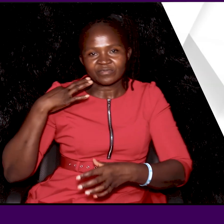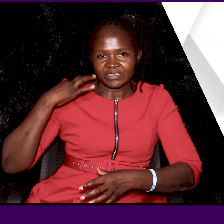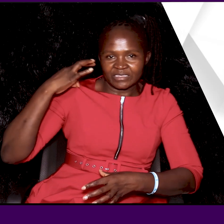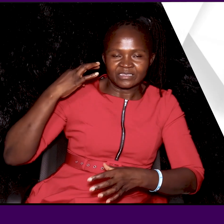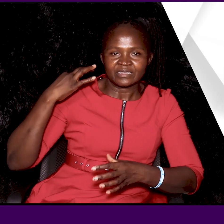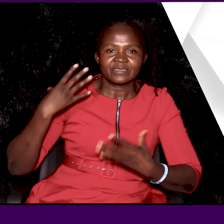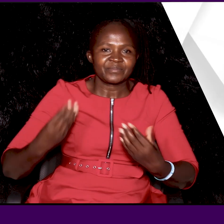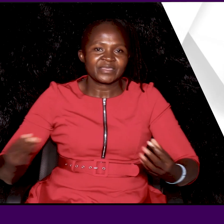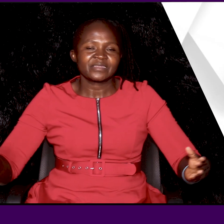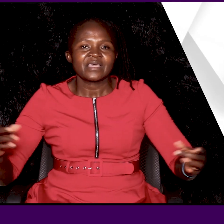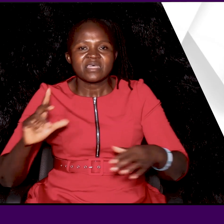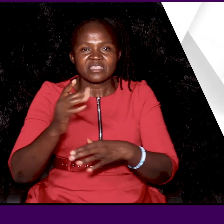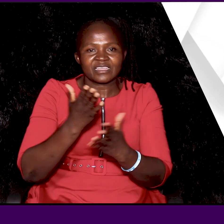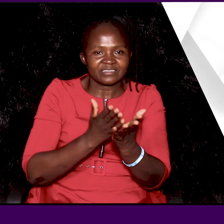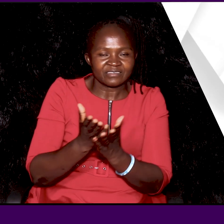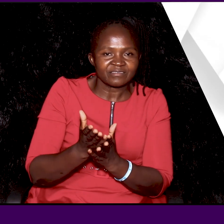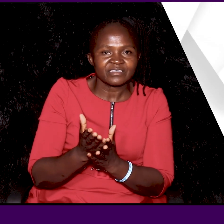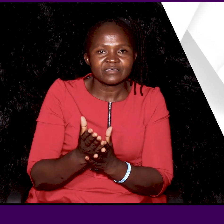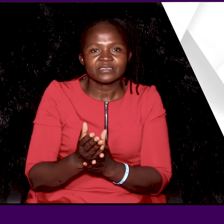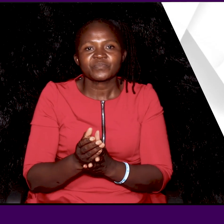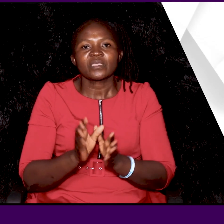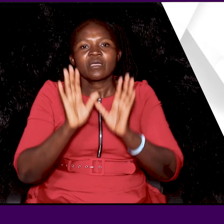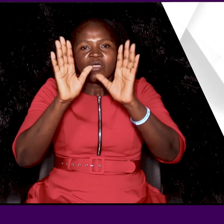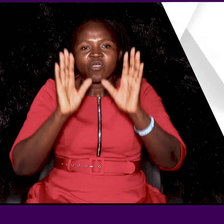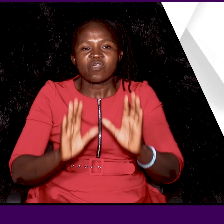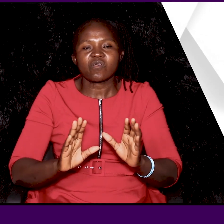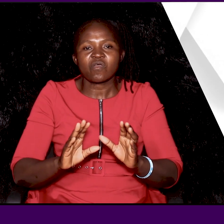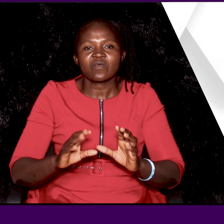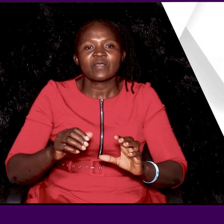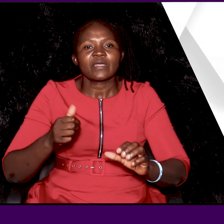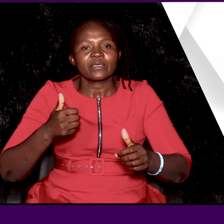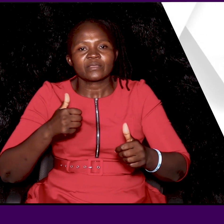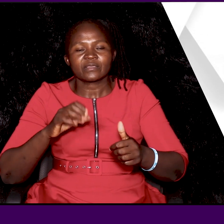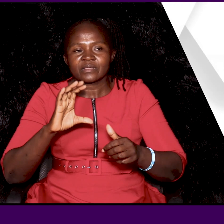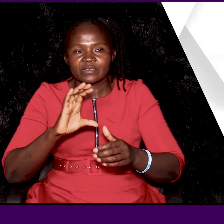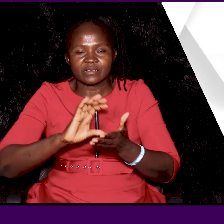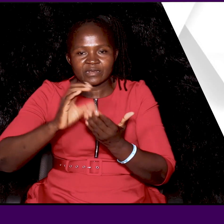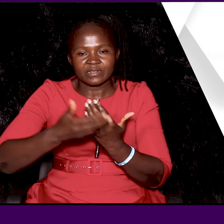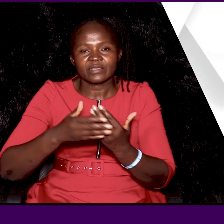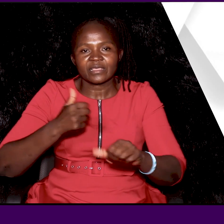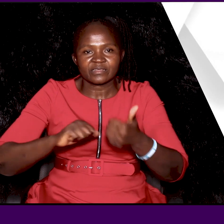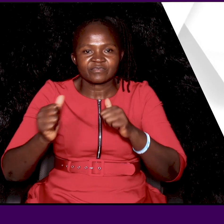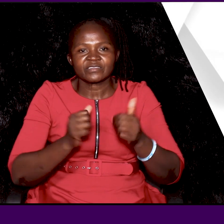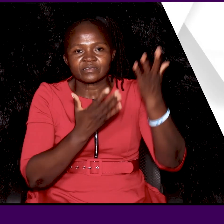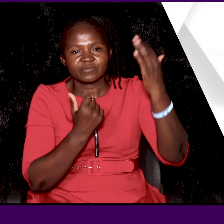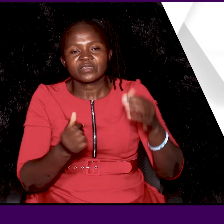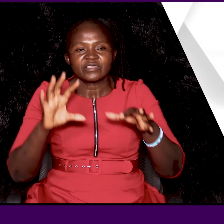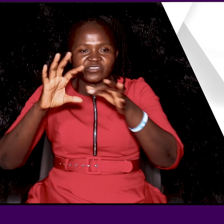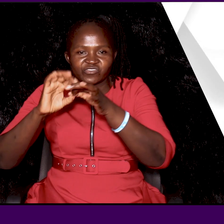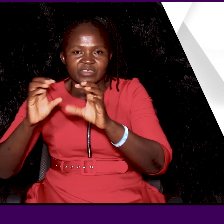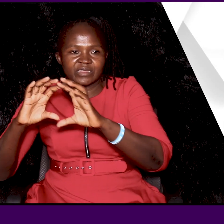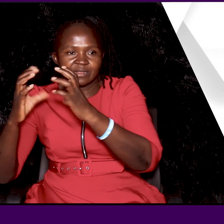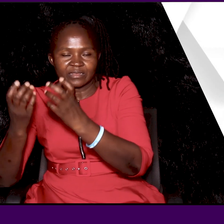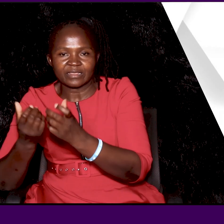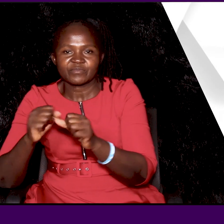volunteers. The third service is co-curricular activities. The requirement is joining clubs,